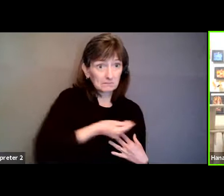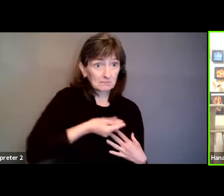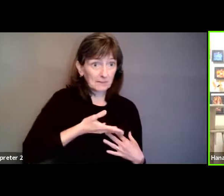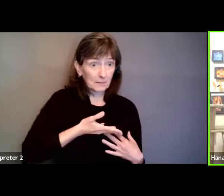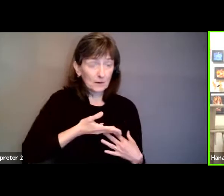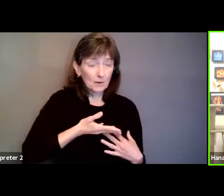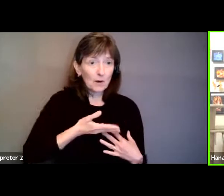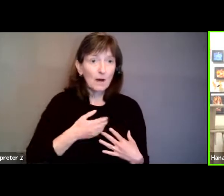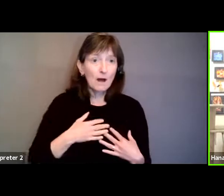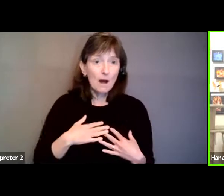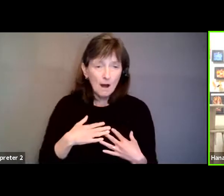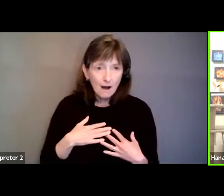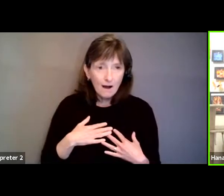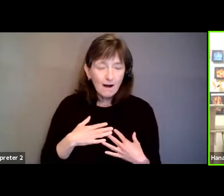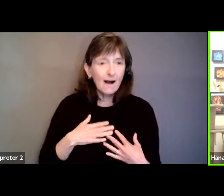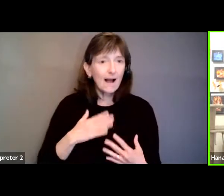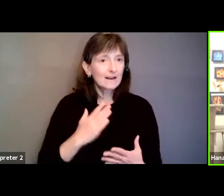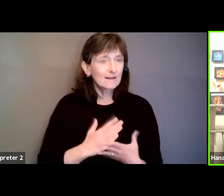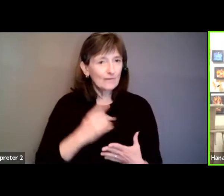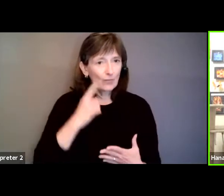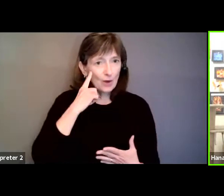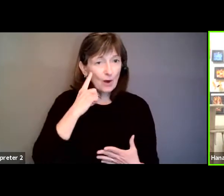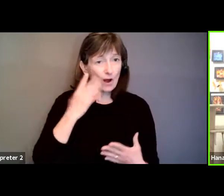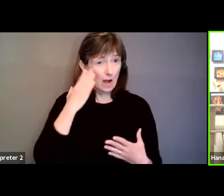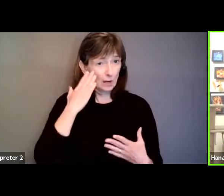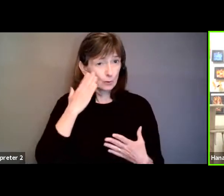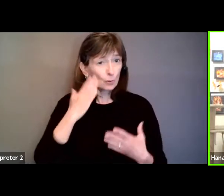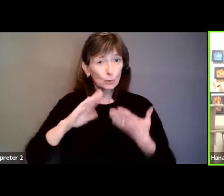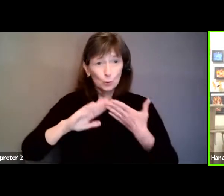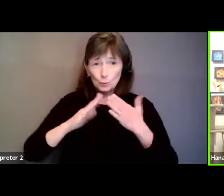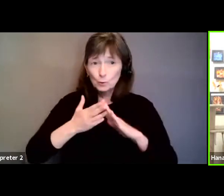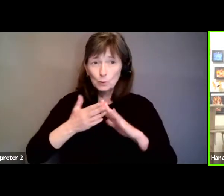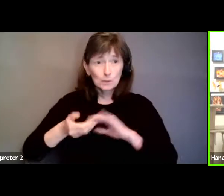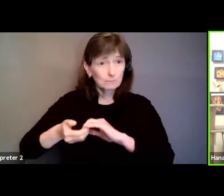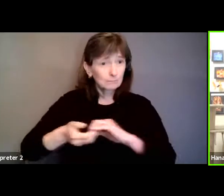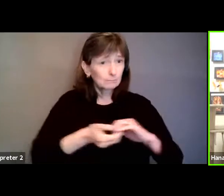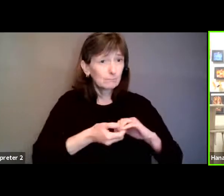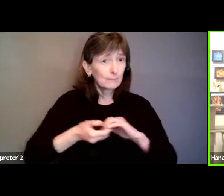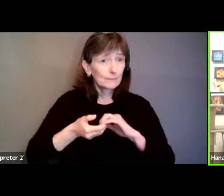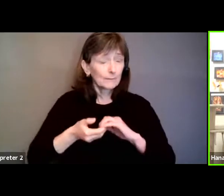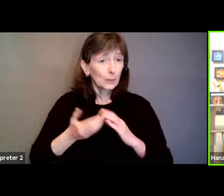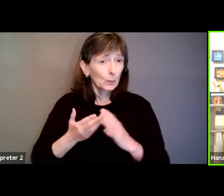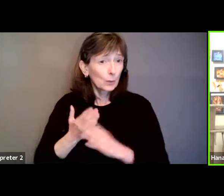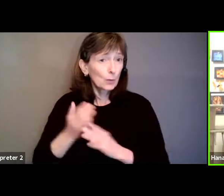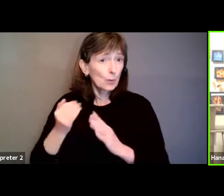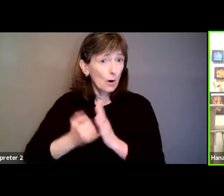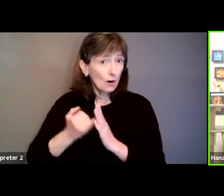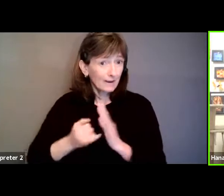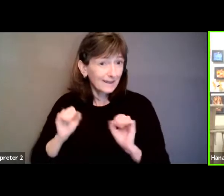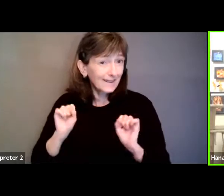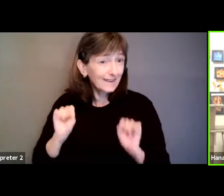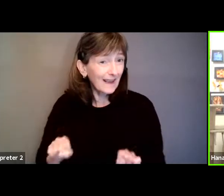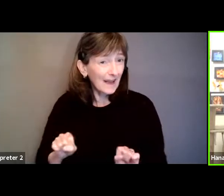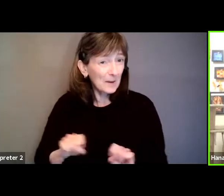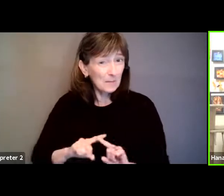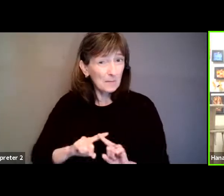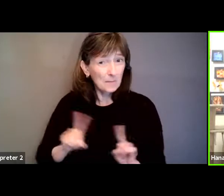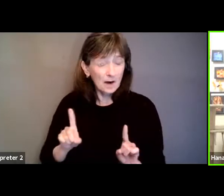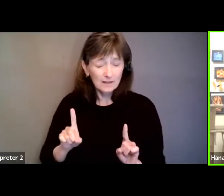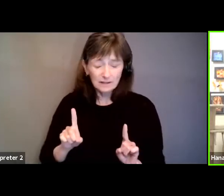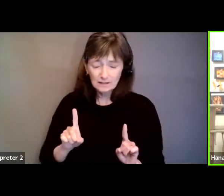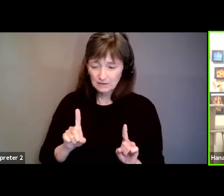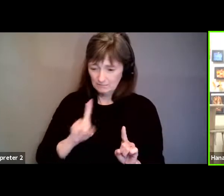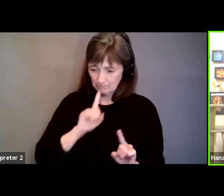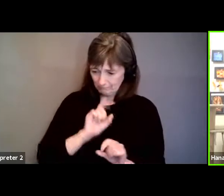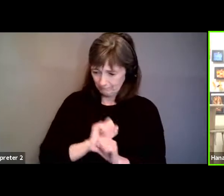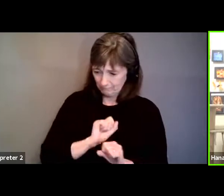that community building through art was possible, but I had no idea that art could possibly give someone